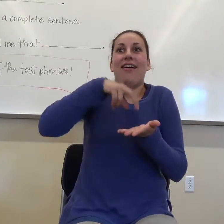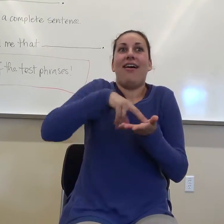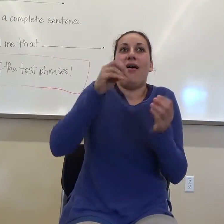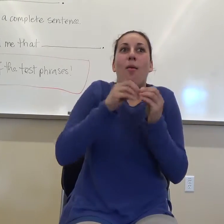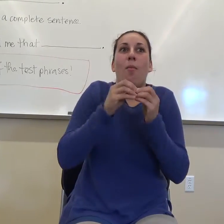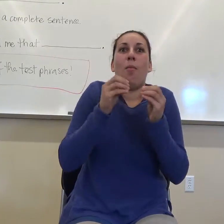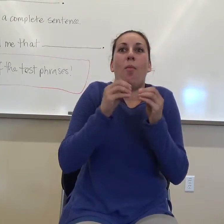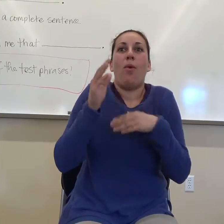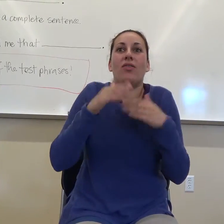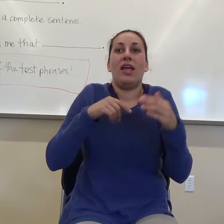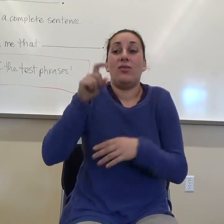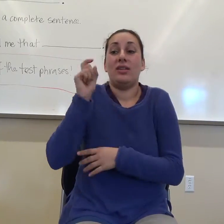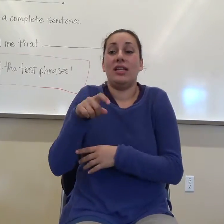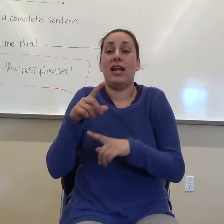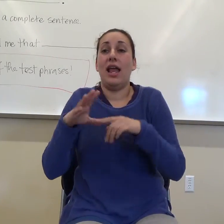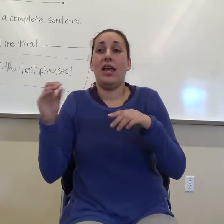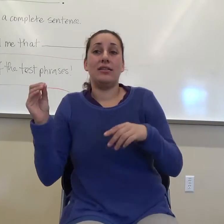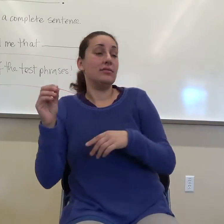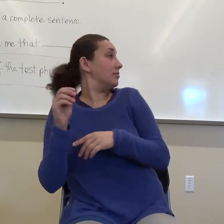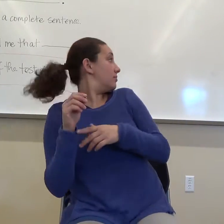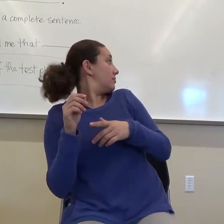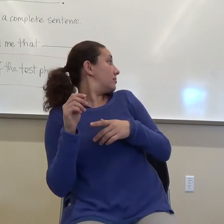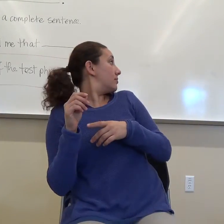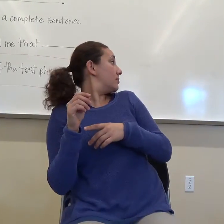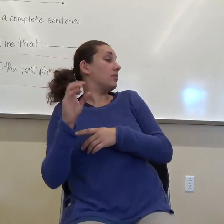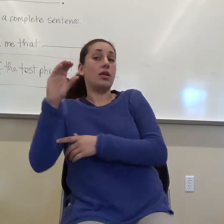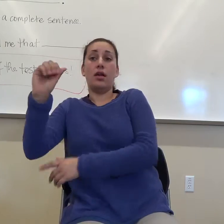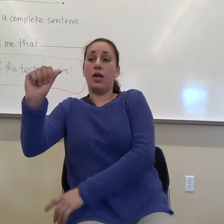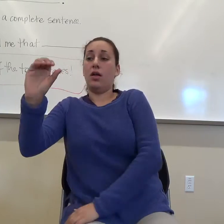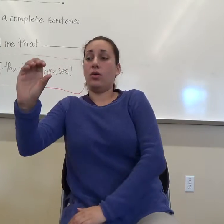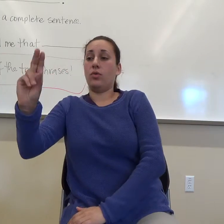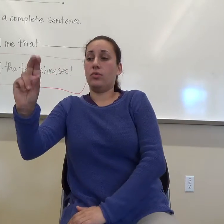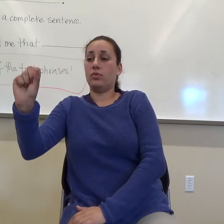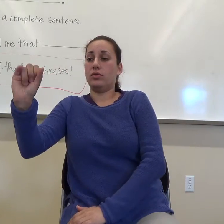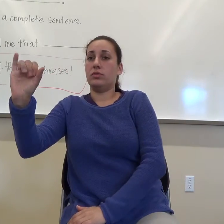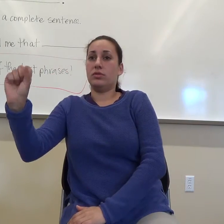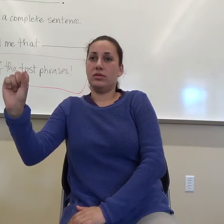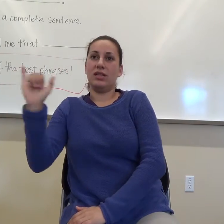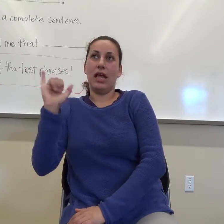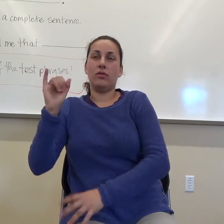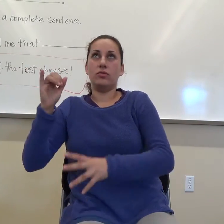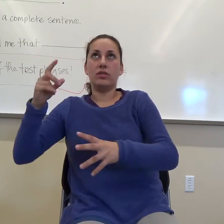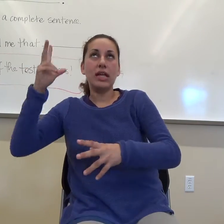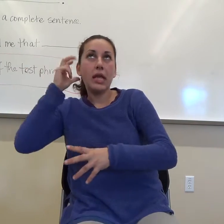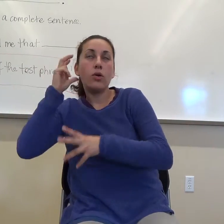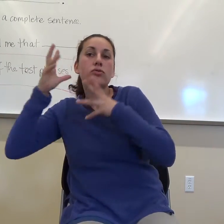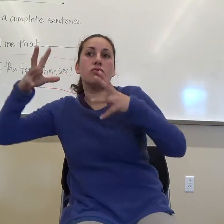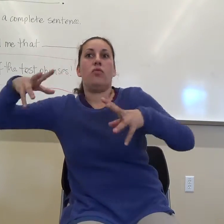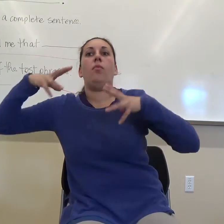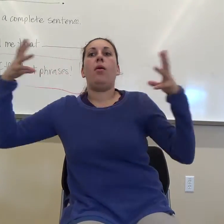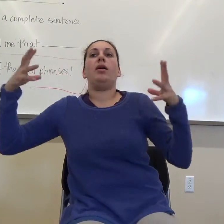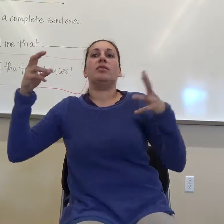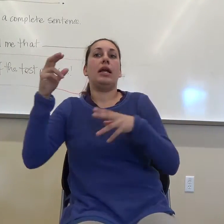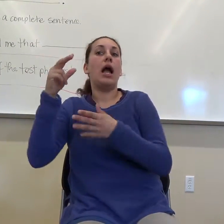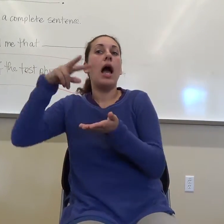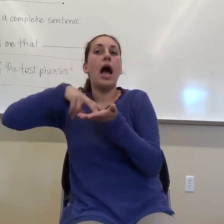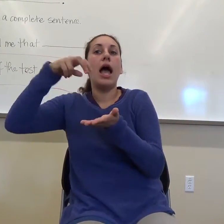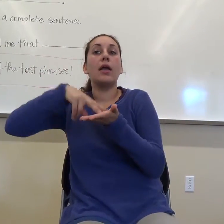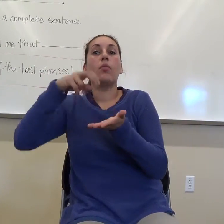And this has to do with hearing, acousis, like it's overhearing. You're hearing, one